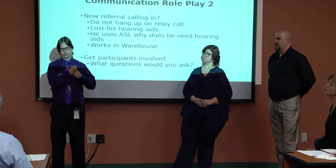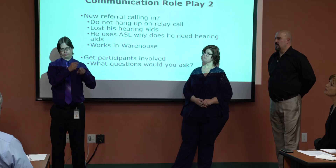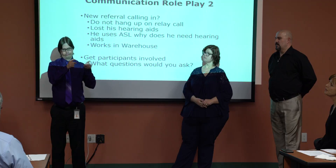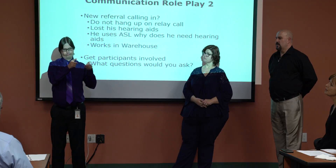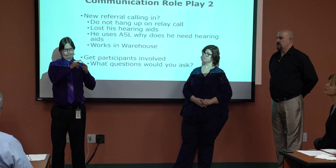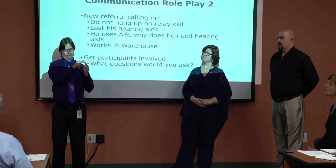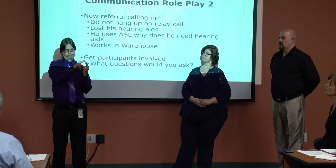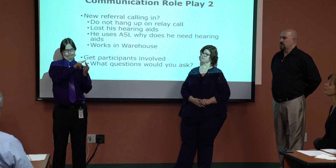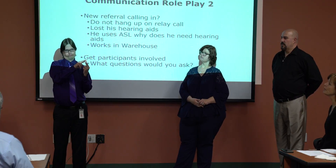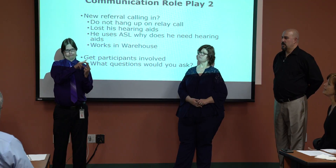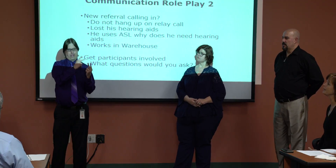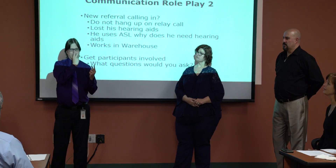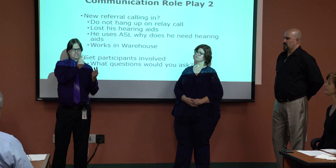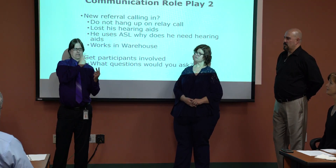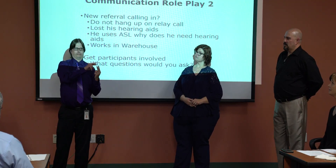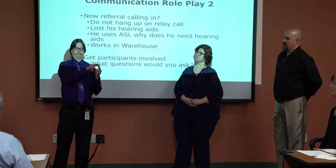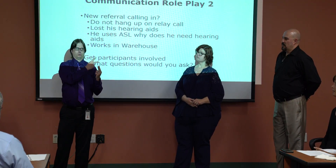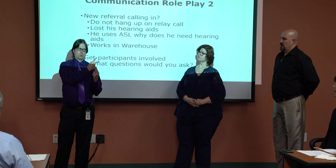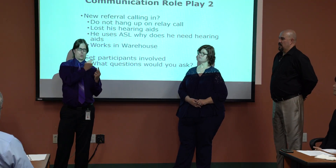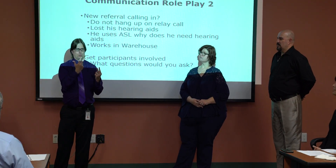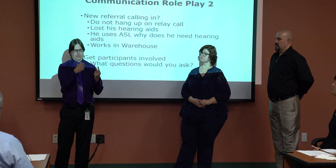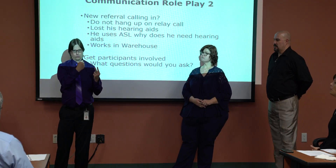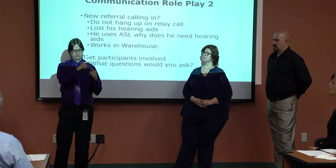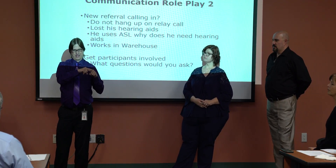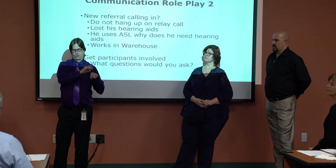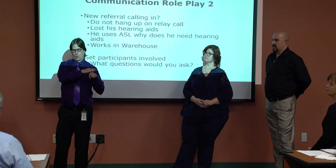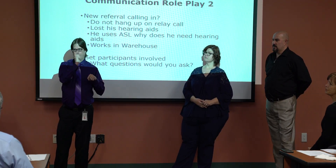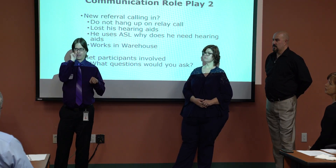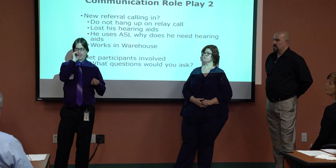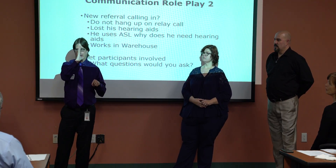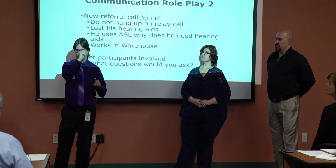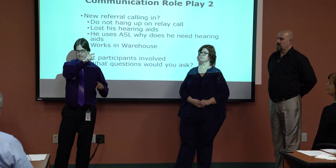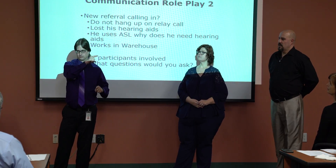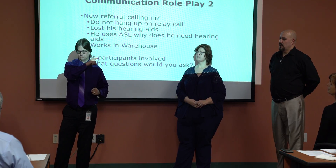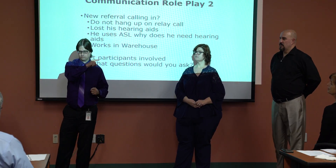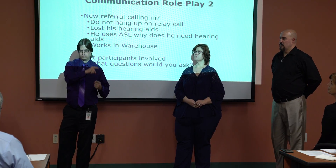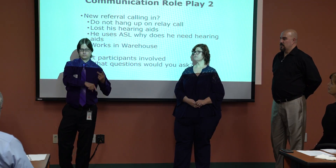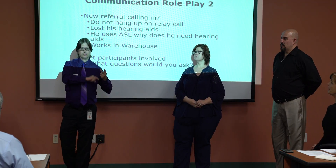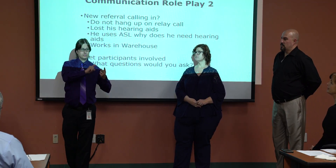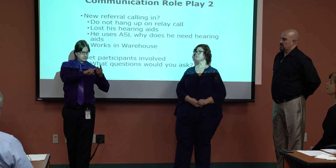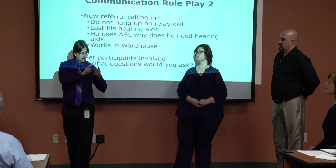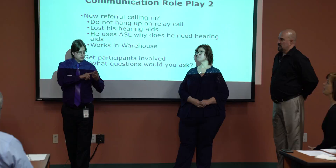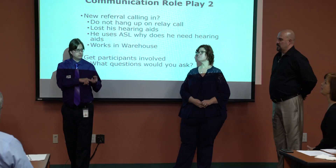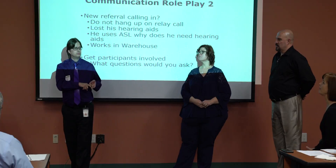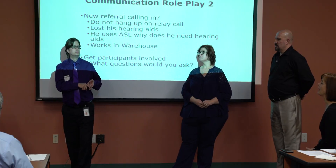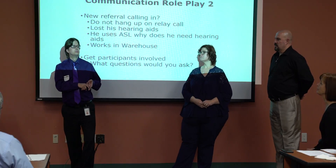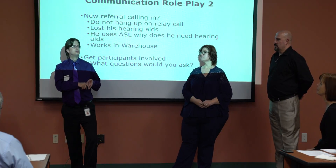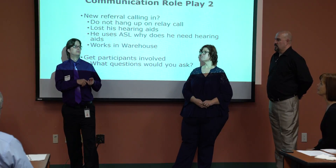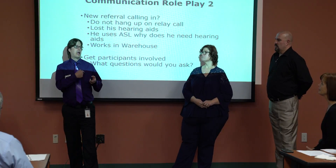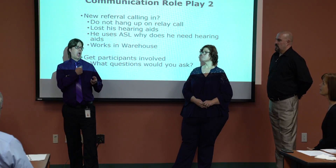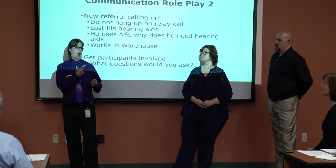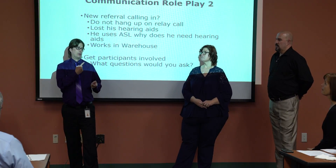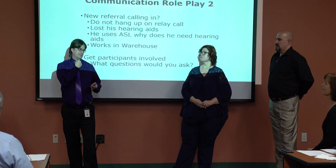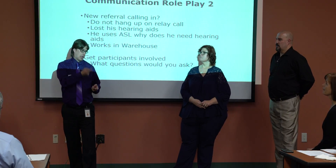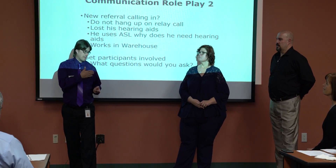warranty can be 2 years or 3 years. I've seen both, 2 or 3 years, it just depends on the